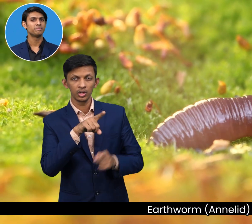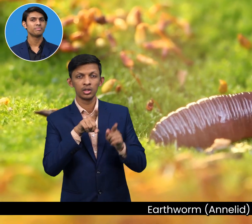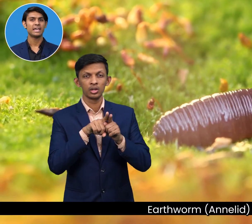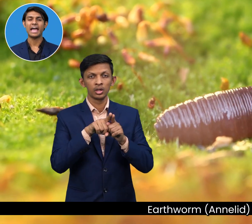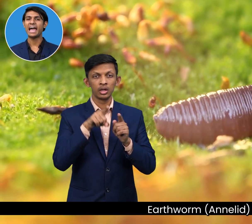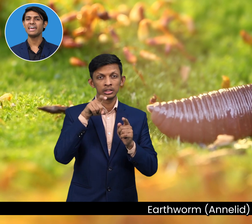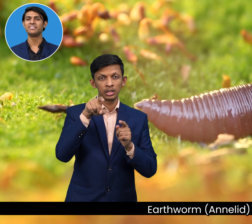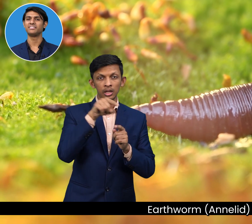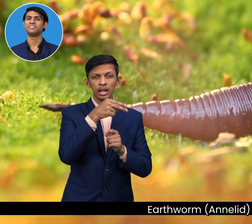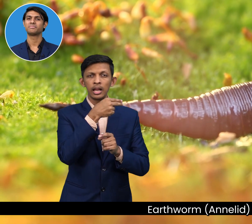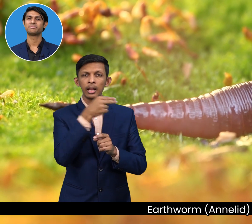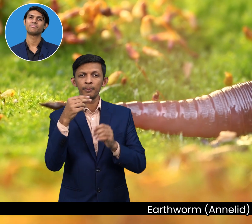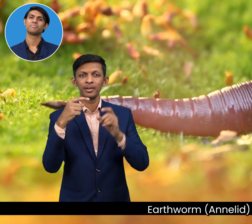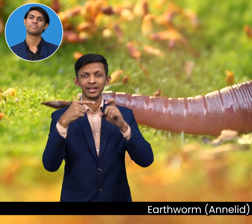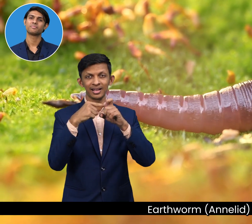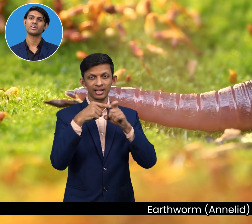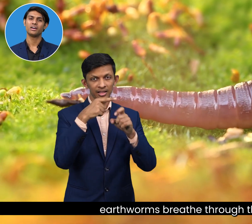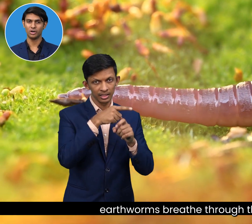Earthworm, annelid.